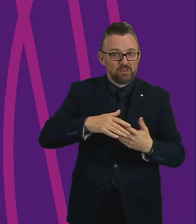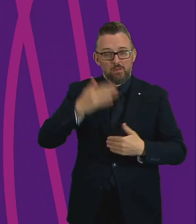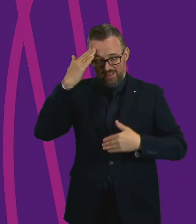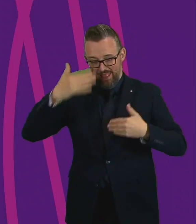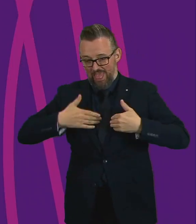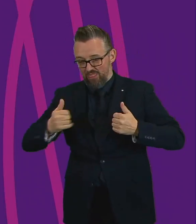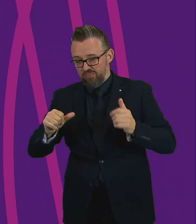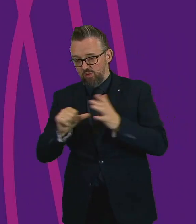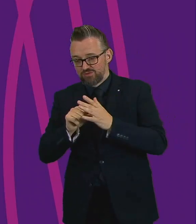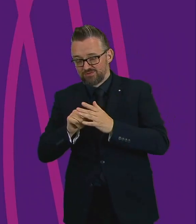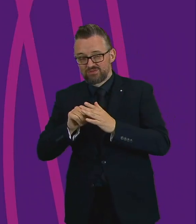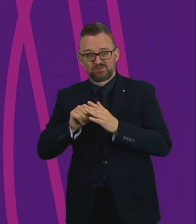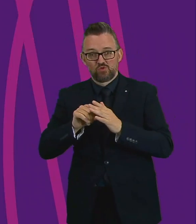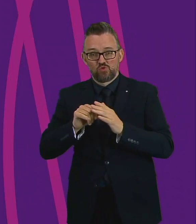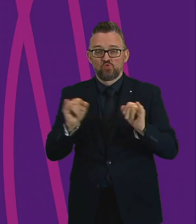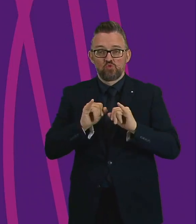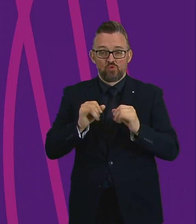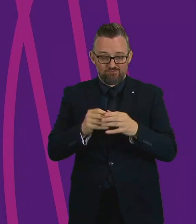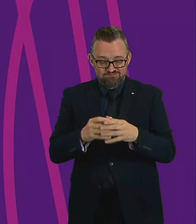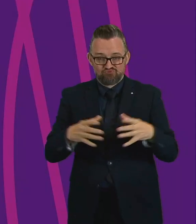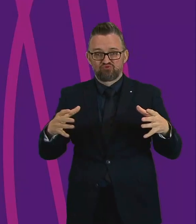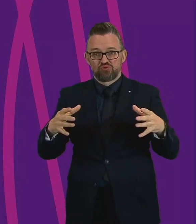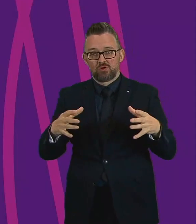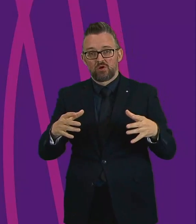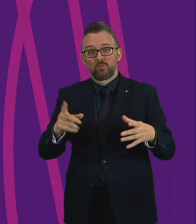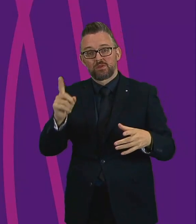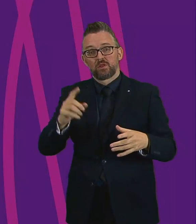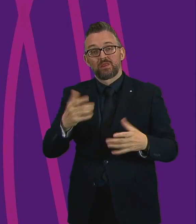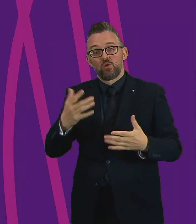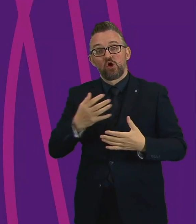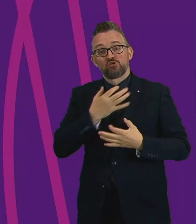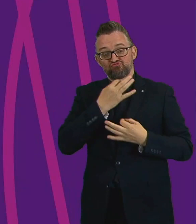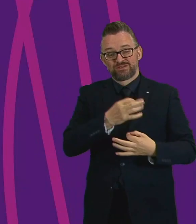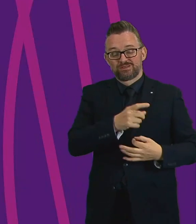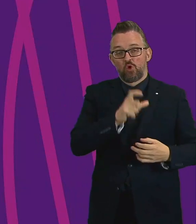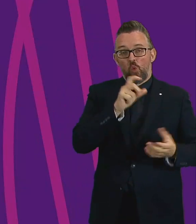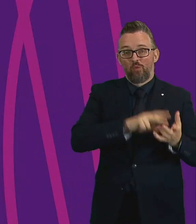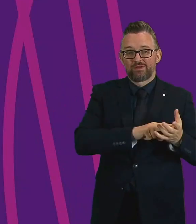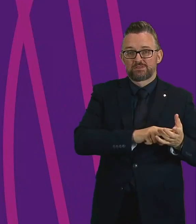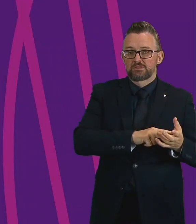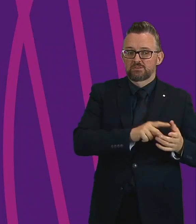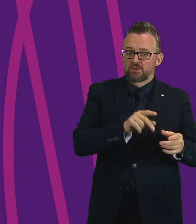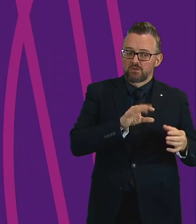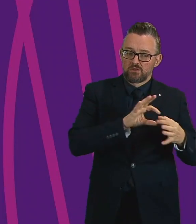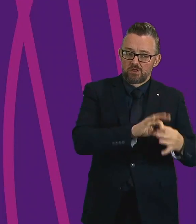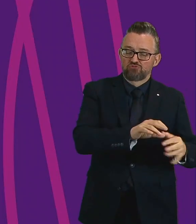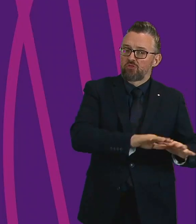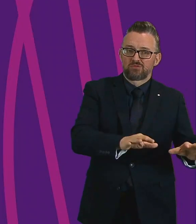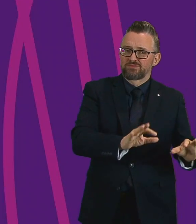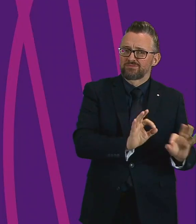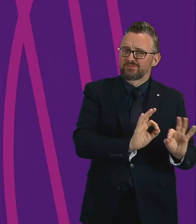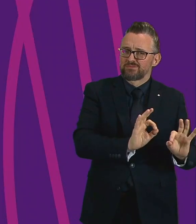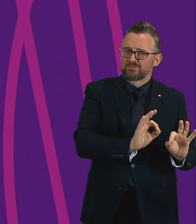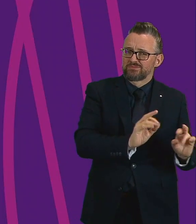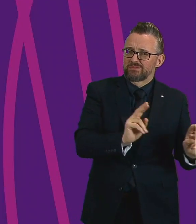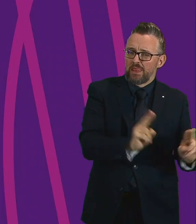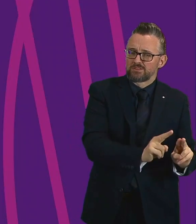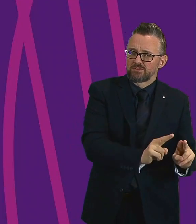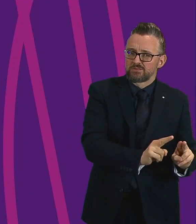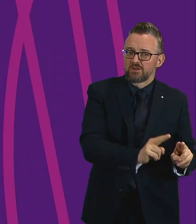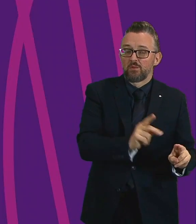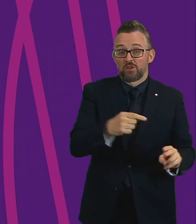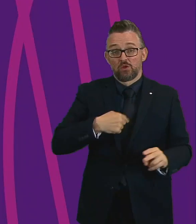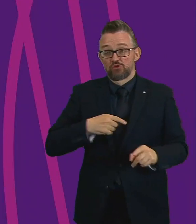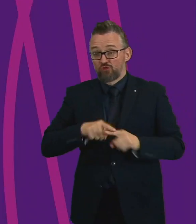is becoming disproportionately high relative to the risk now posed by COVID-19 to children. Importantly, this government does not have the resources to